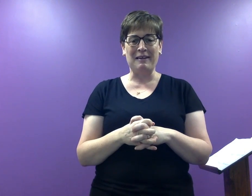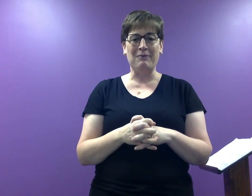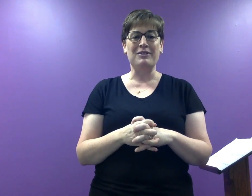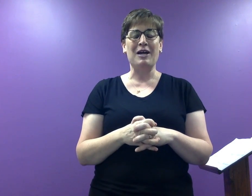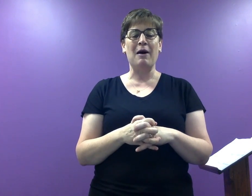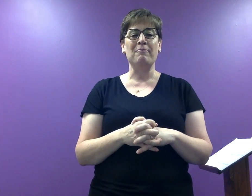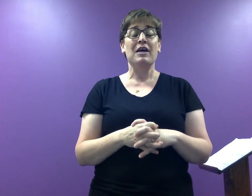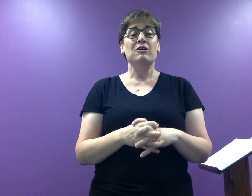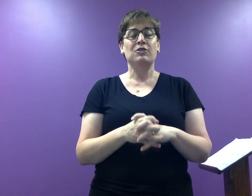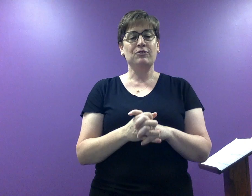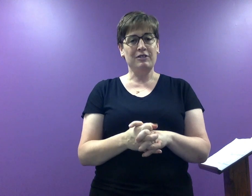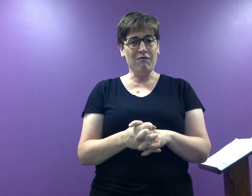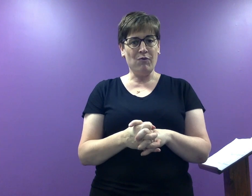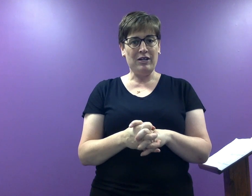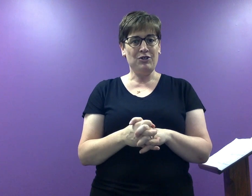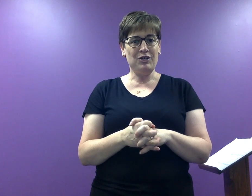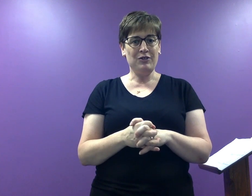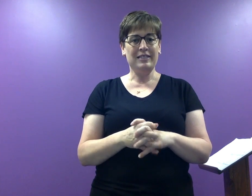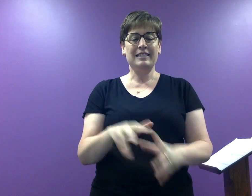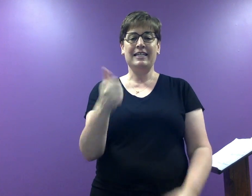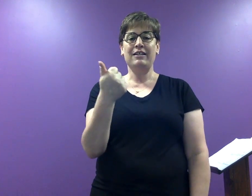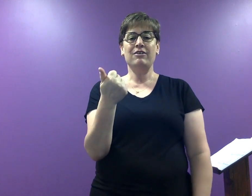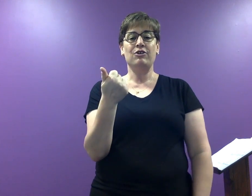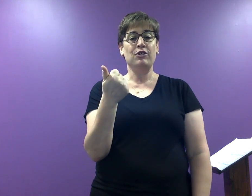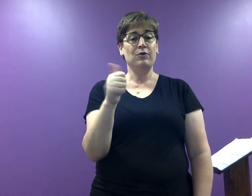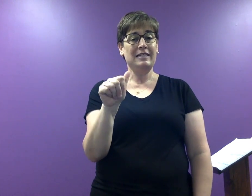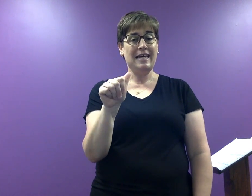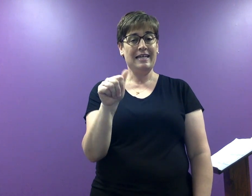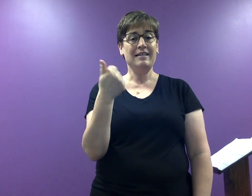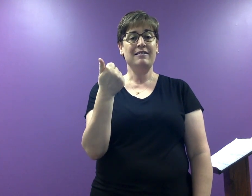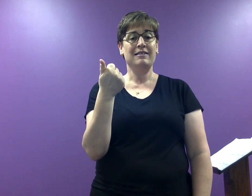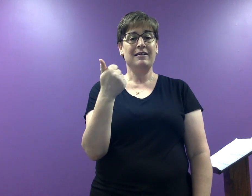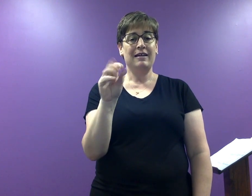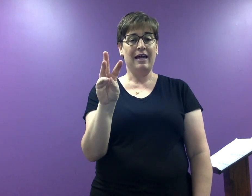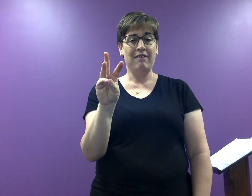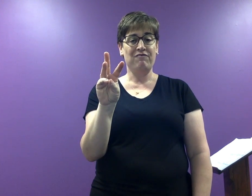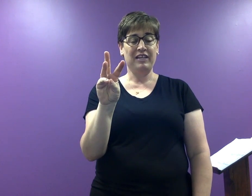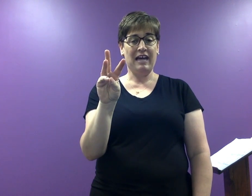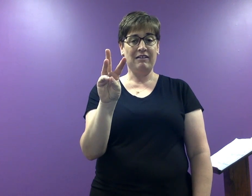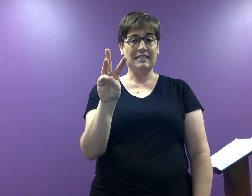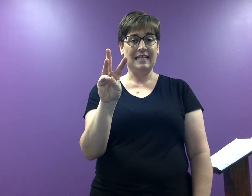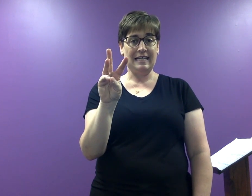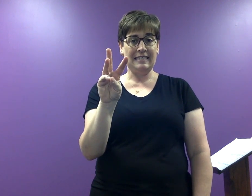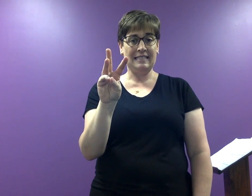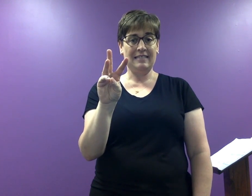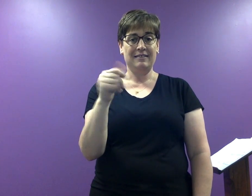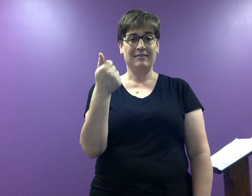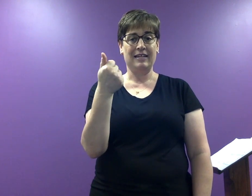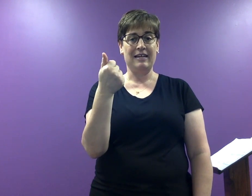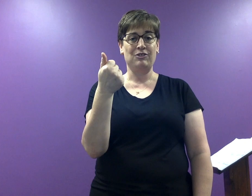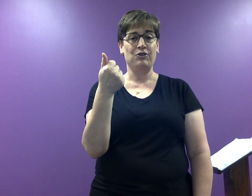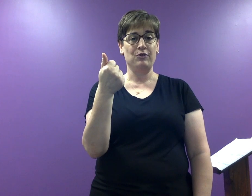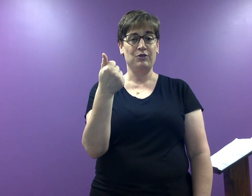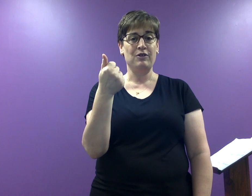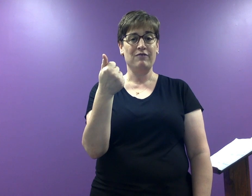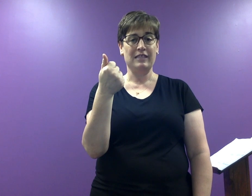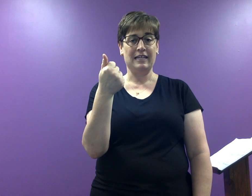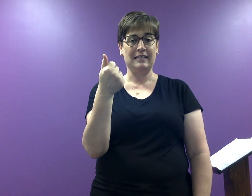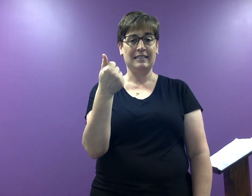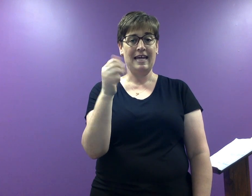language. So there's different ways you can do 16. You can do a 10 and flick out a 6. Okay, so you're doing 2 different things, 10